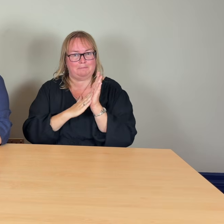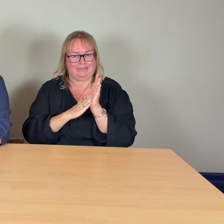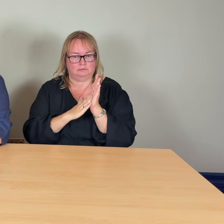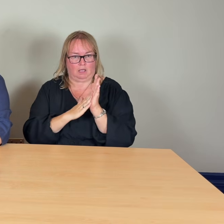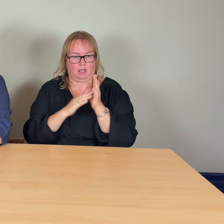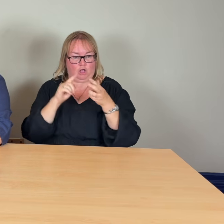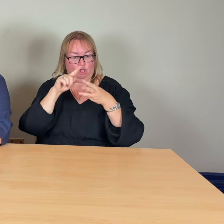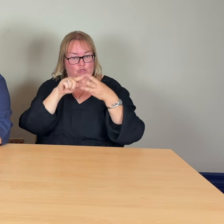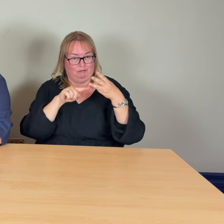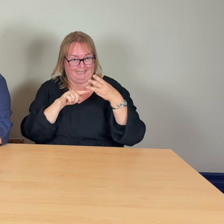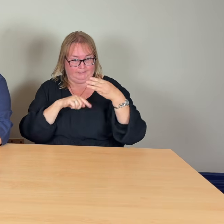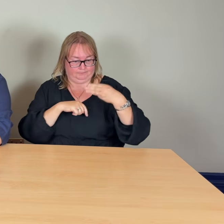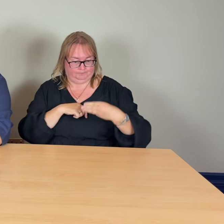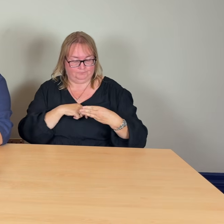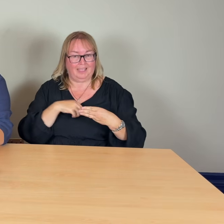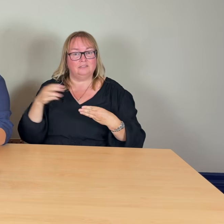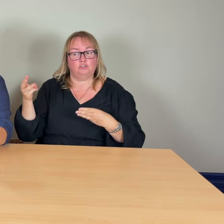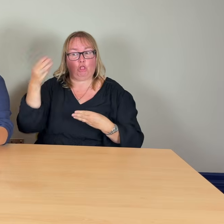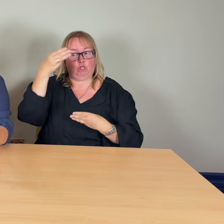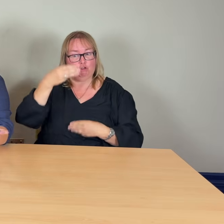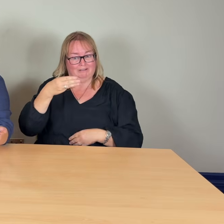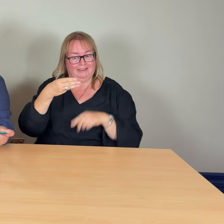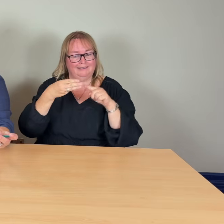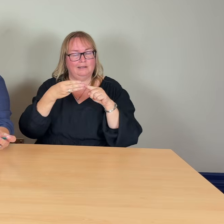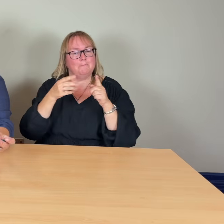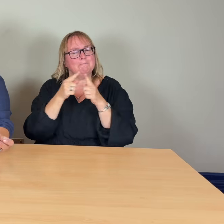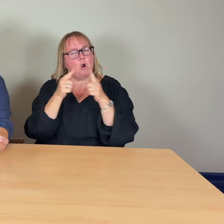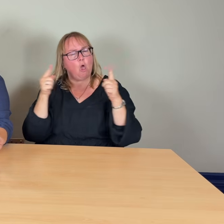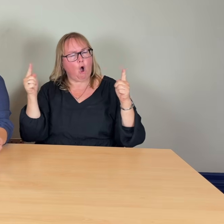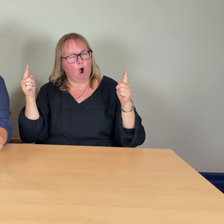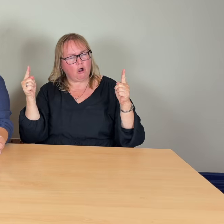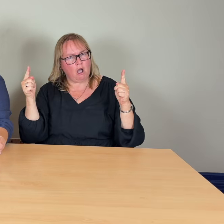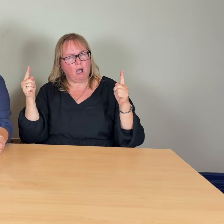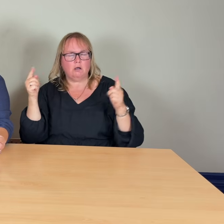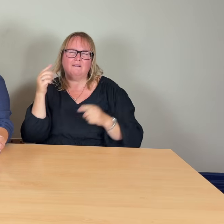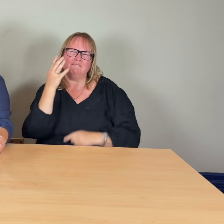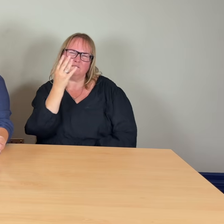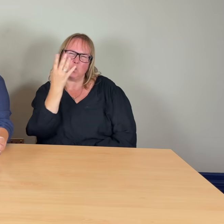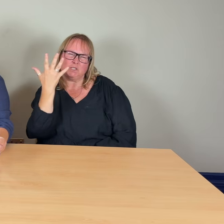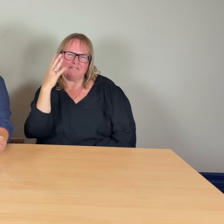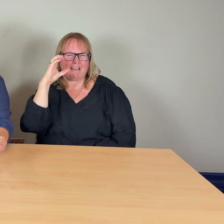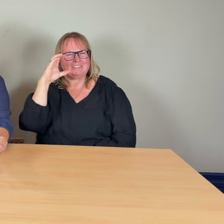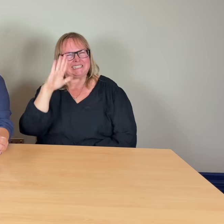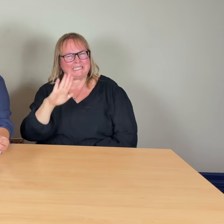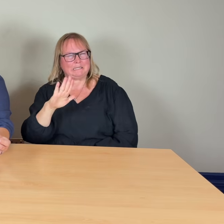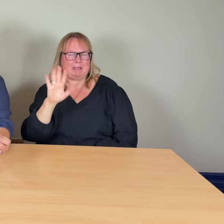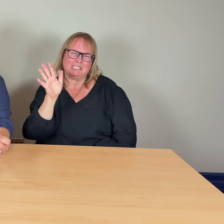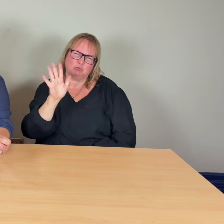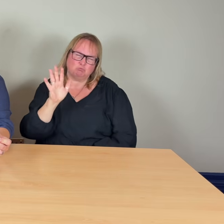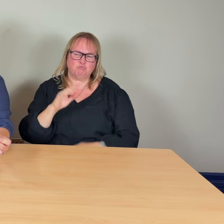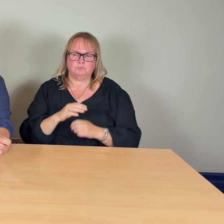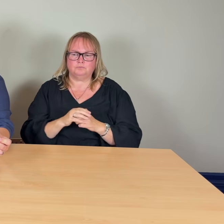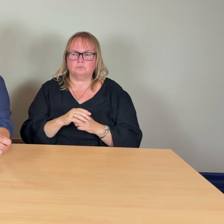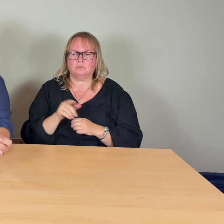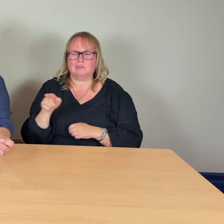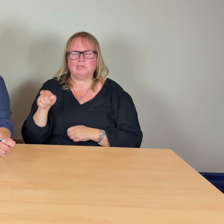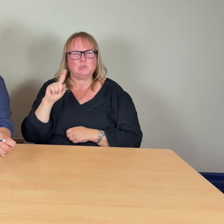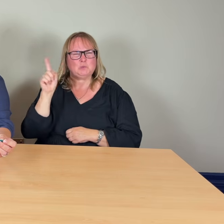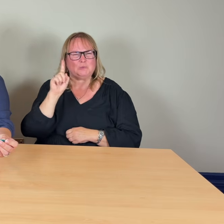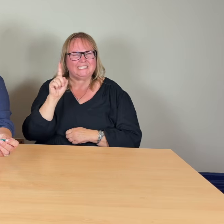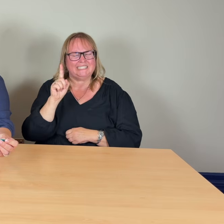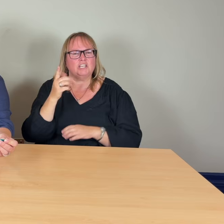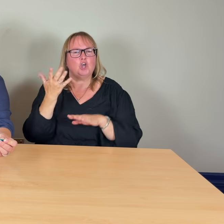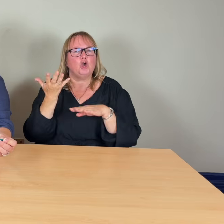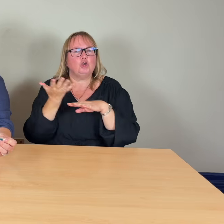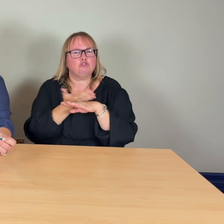then you're going to need 3 longer sticks, about 45 centimetres. We use green